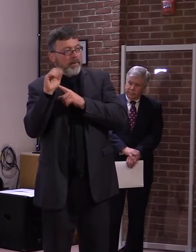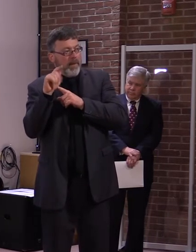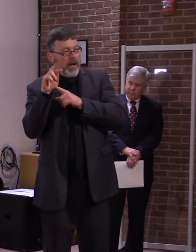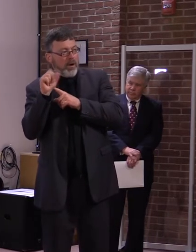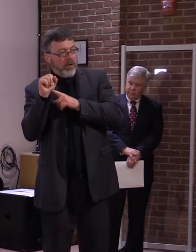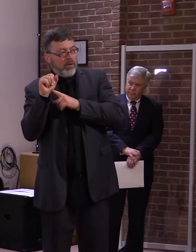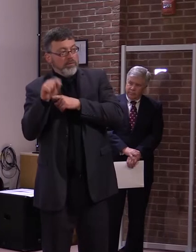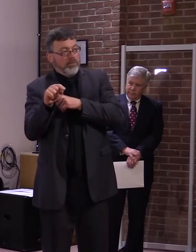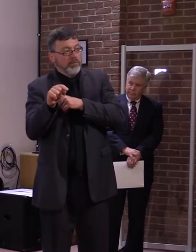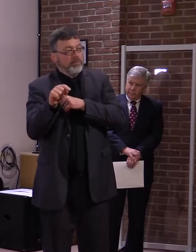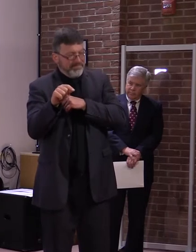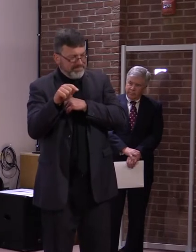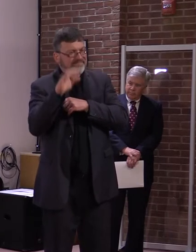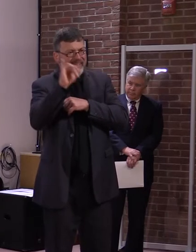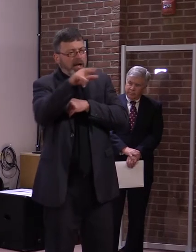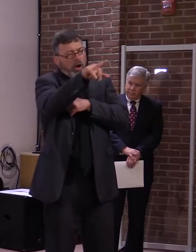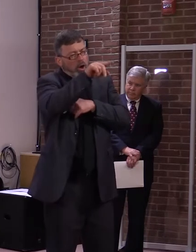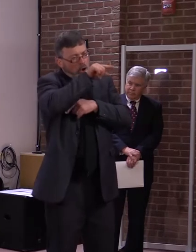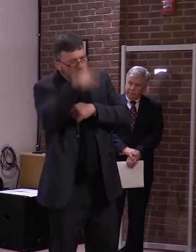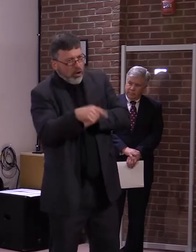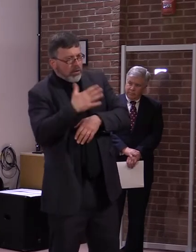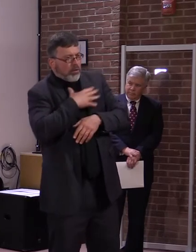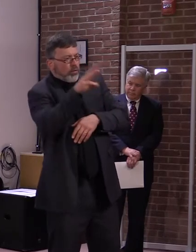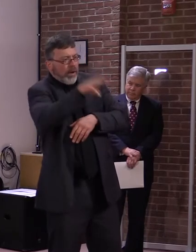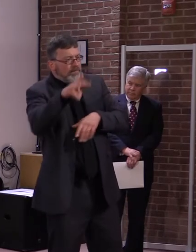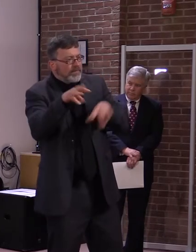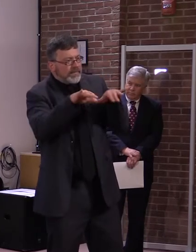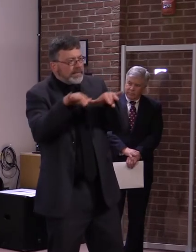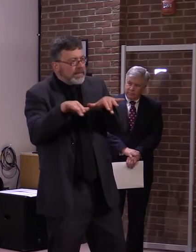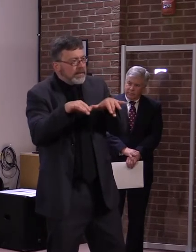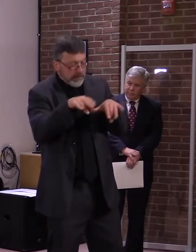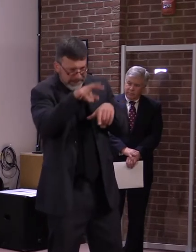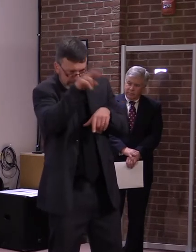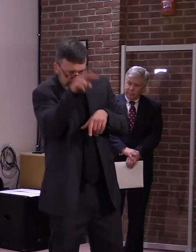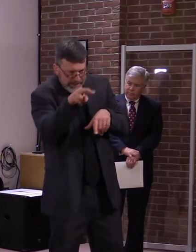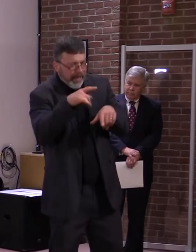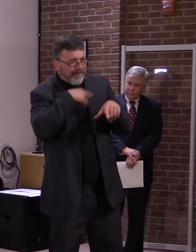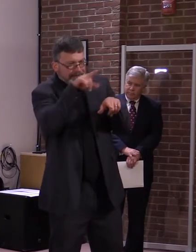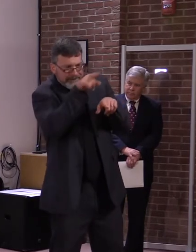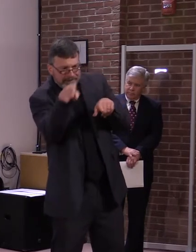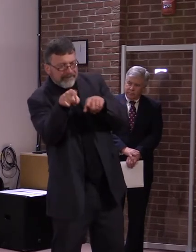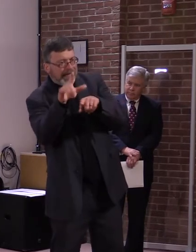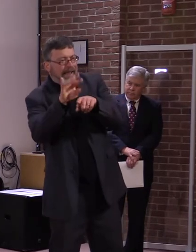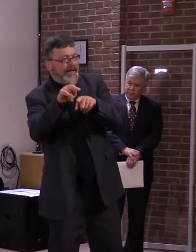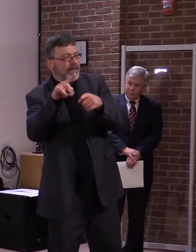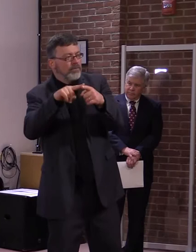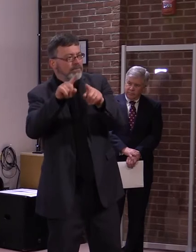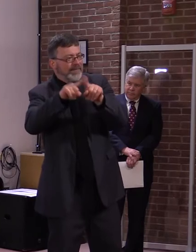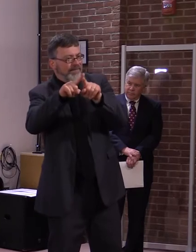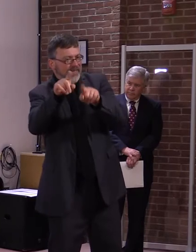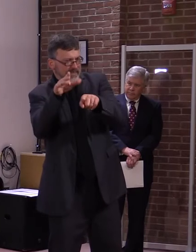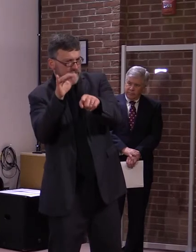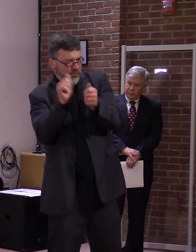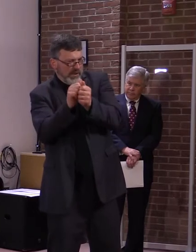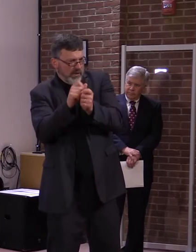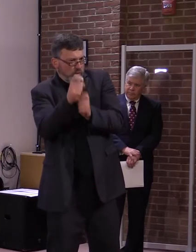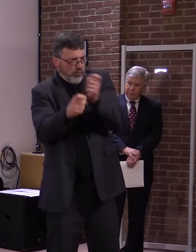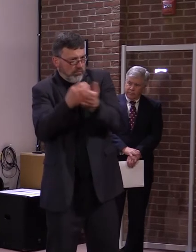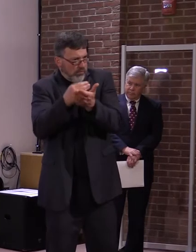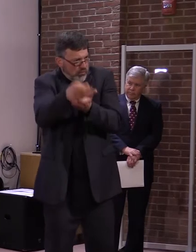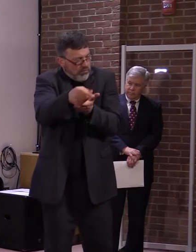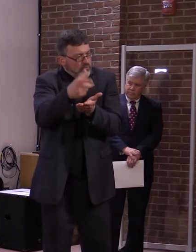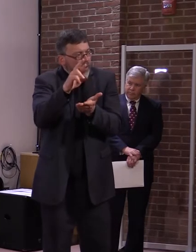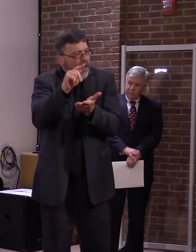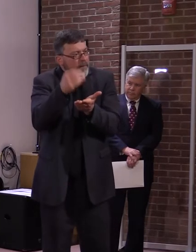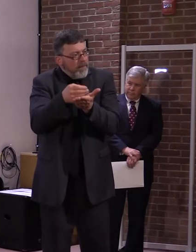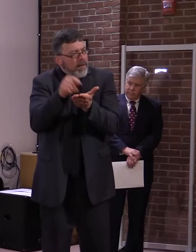/ Summer Grant has the listing of the first 39, and that's where the additional 60 will be listed. I believe the program that you're referring